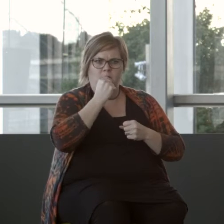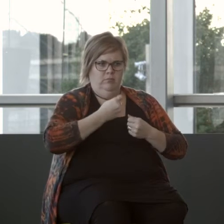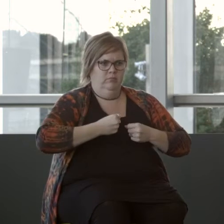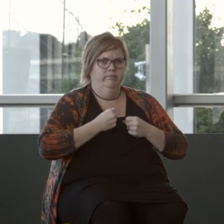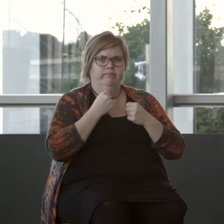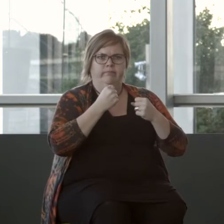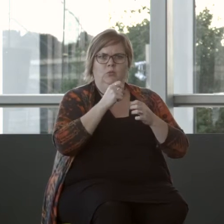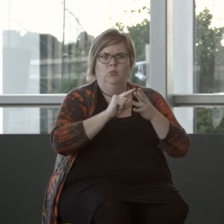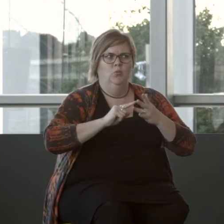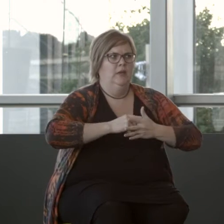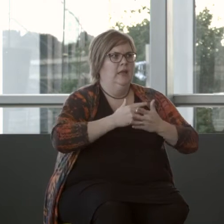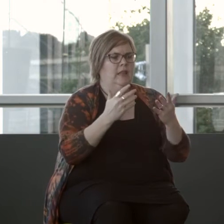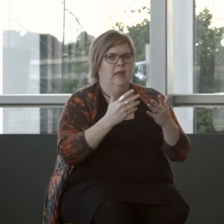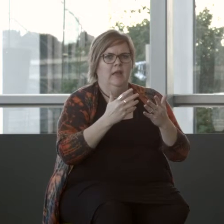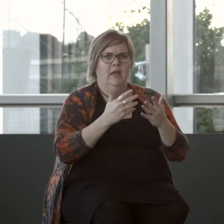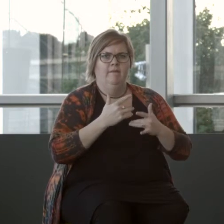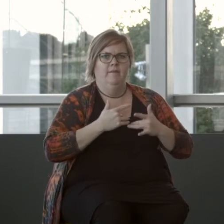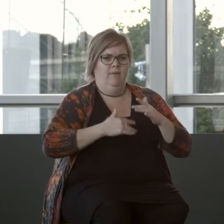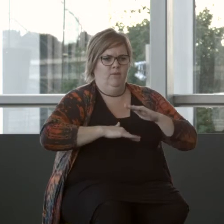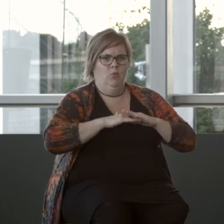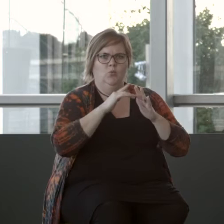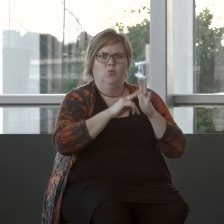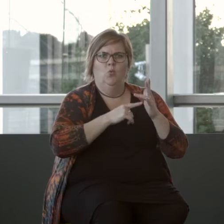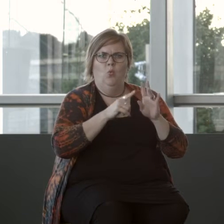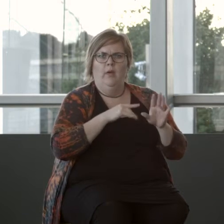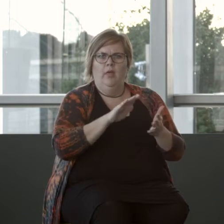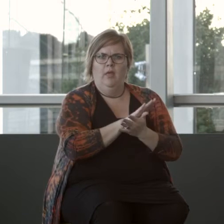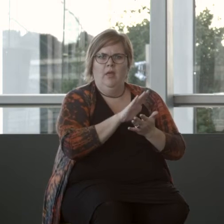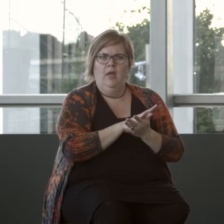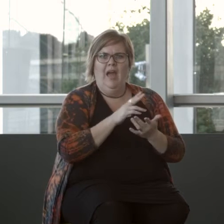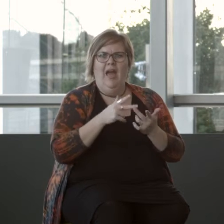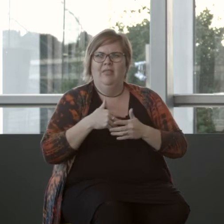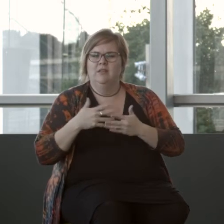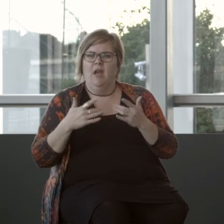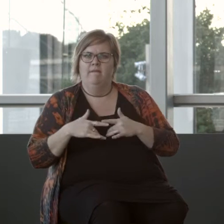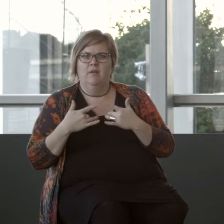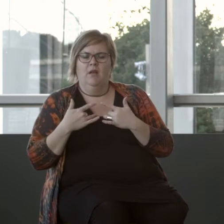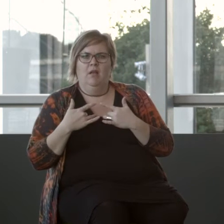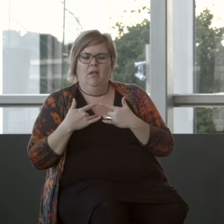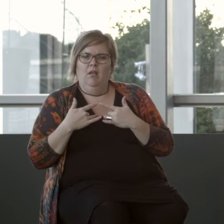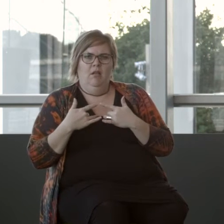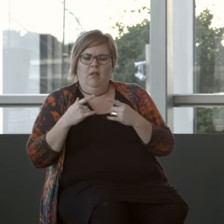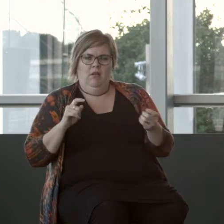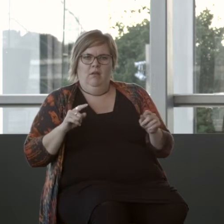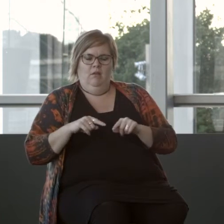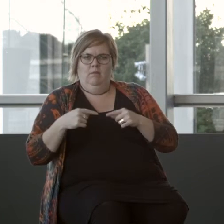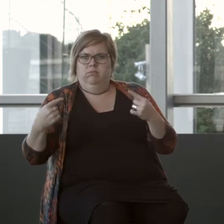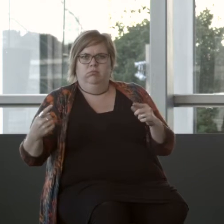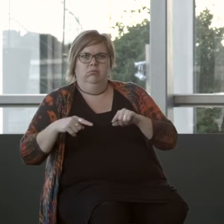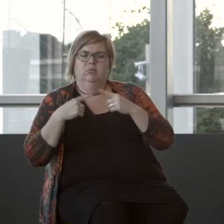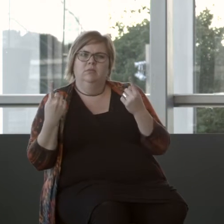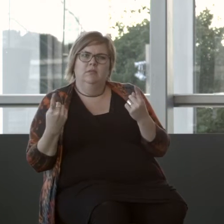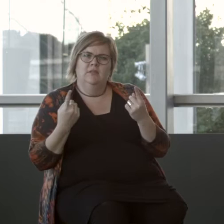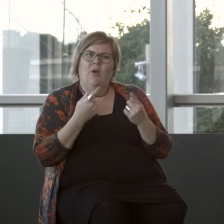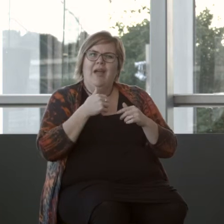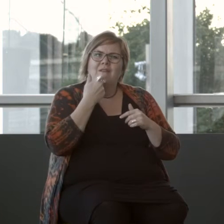infused with this joy, and other days I was infused with bad things. Like, so it was a very diverse daily thing, and I